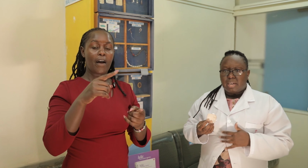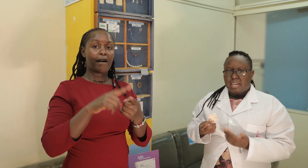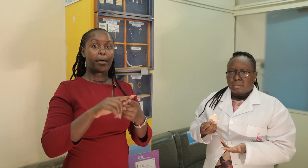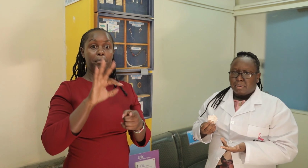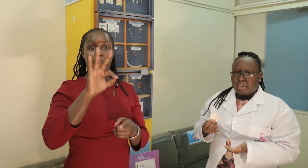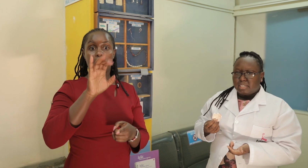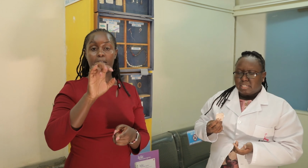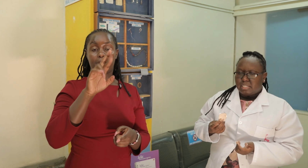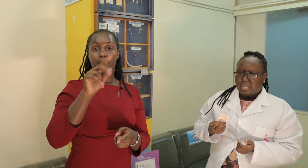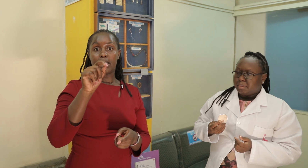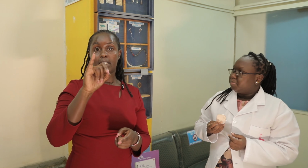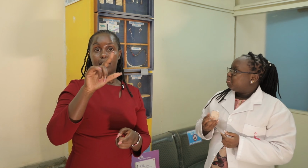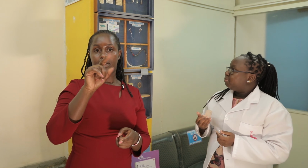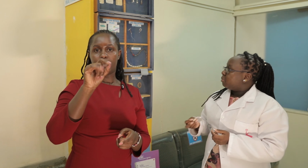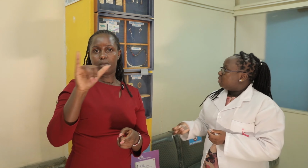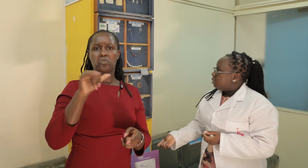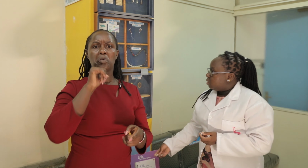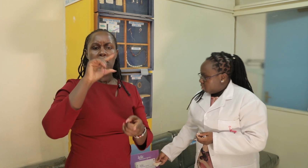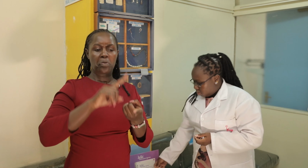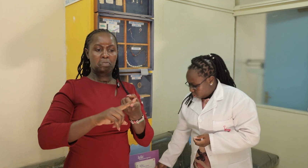So you can get pregnant easily.